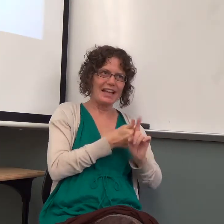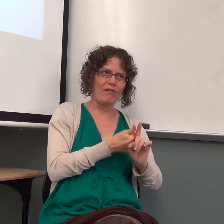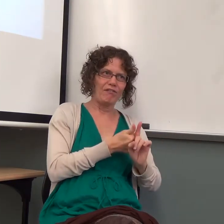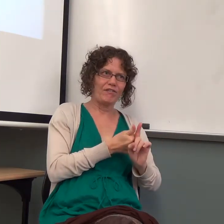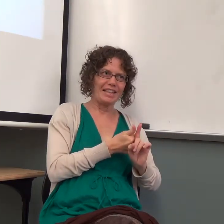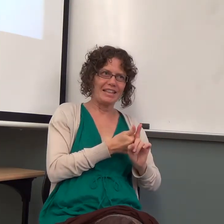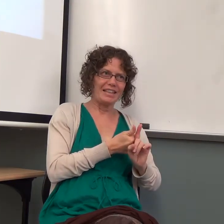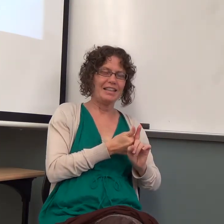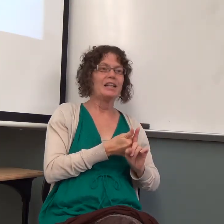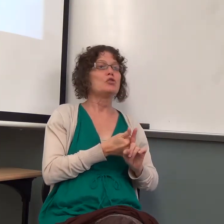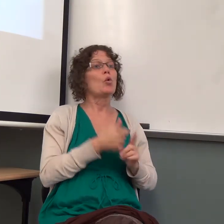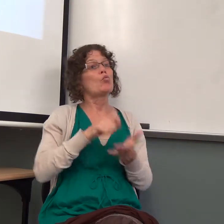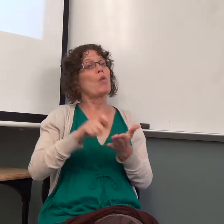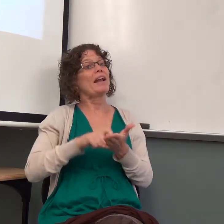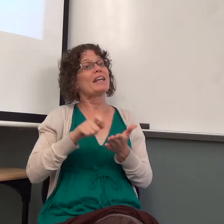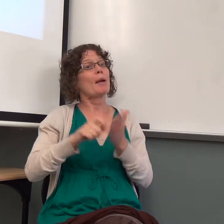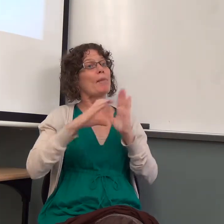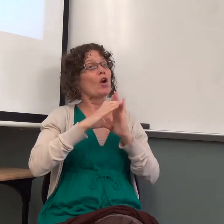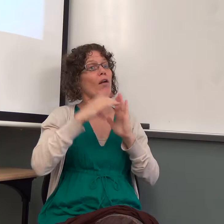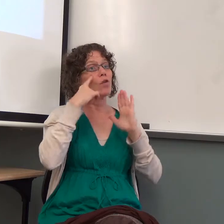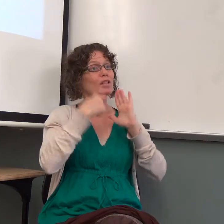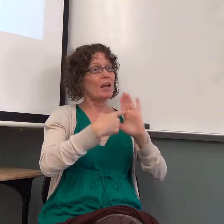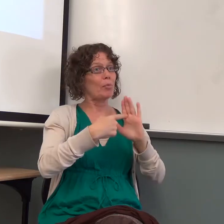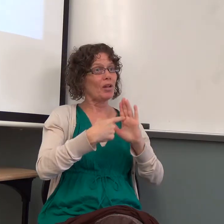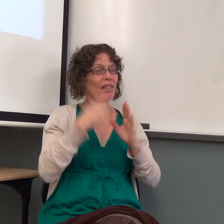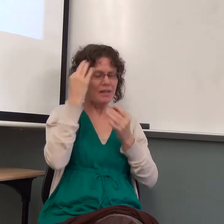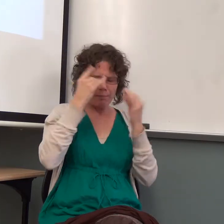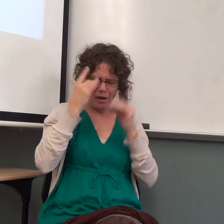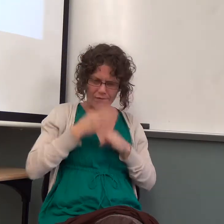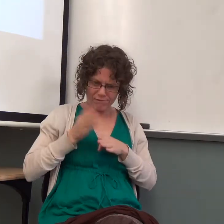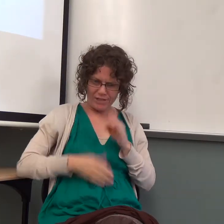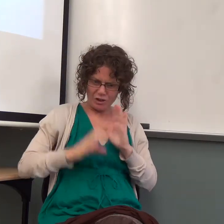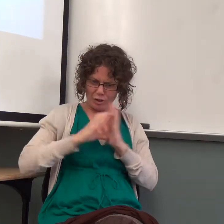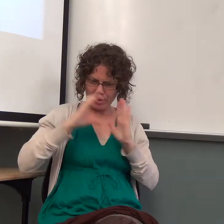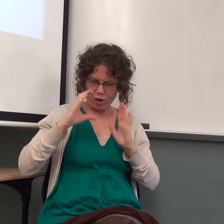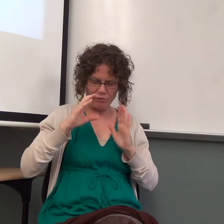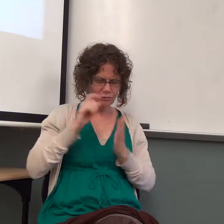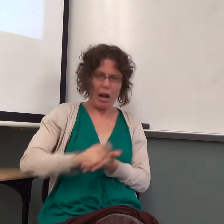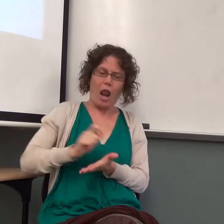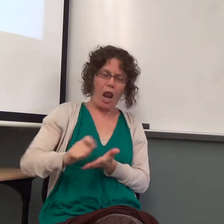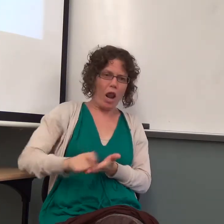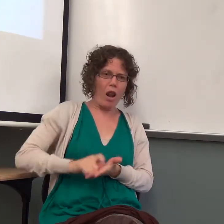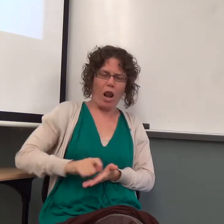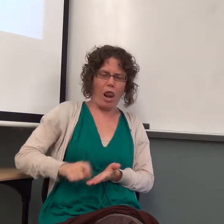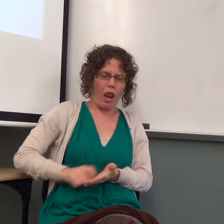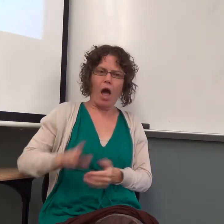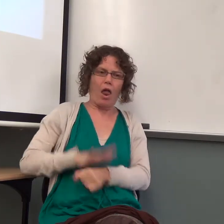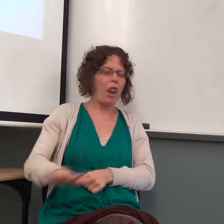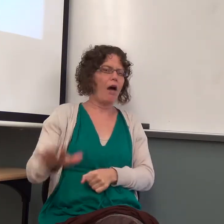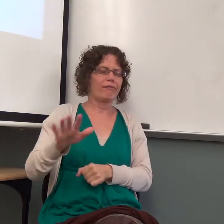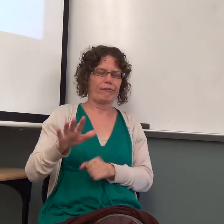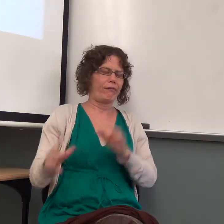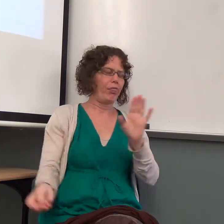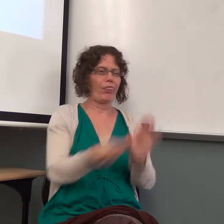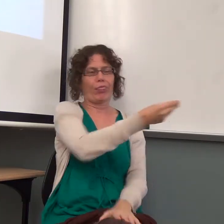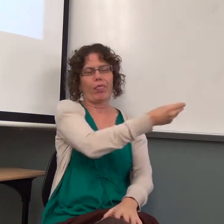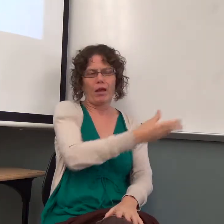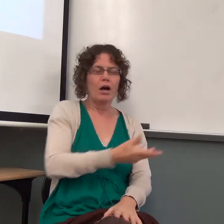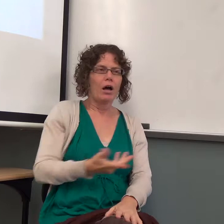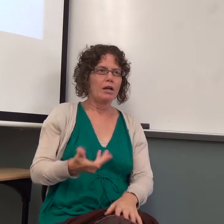about finishing the paragraph and just writing down enough information to answer whatever the question